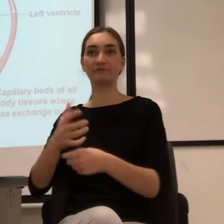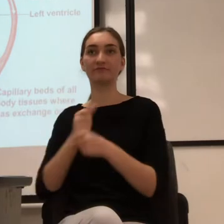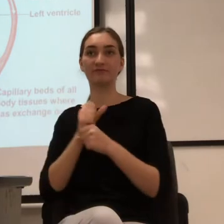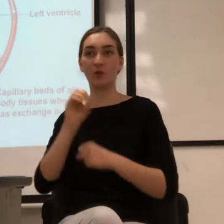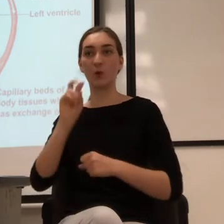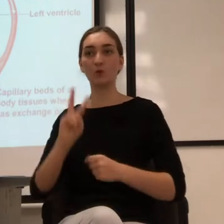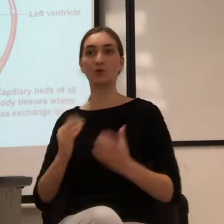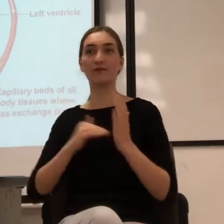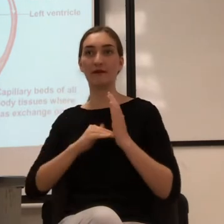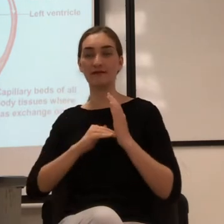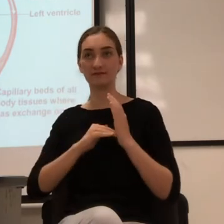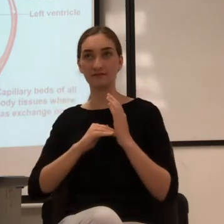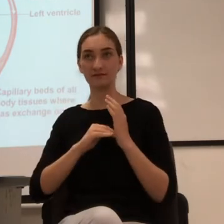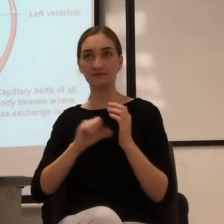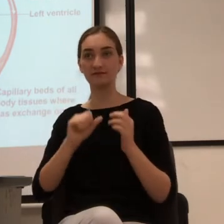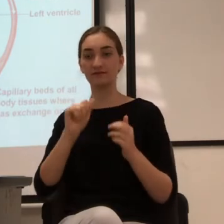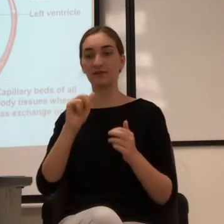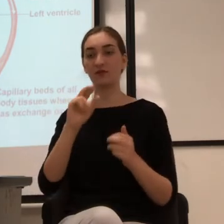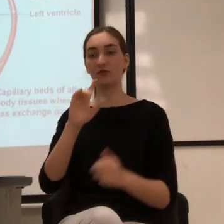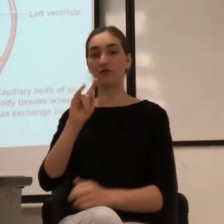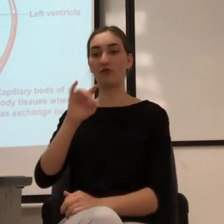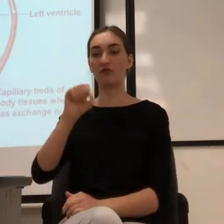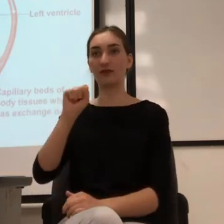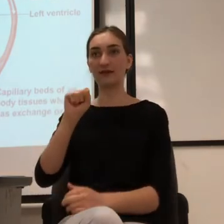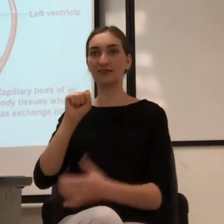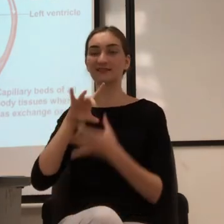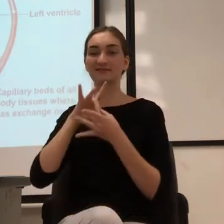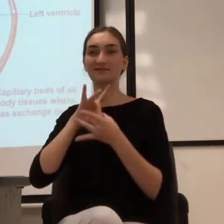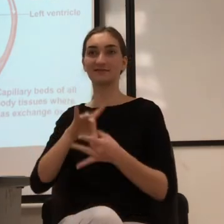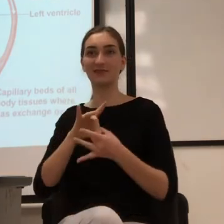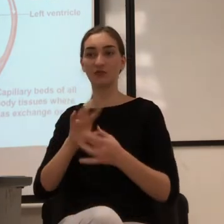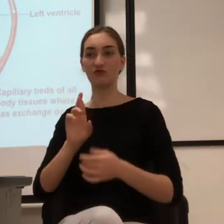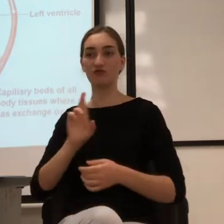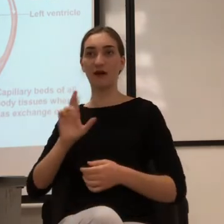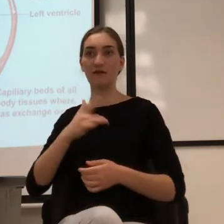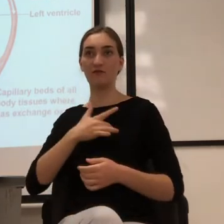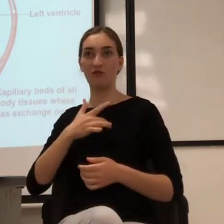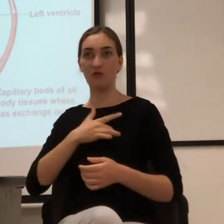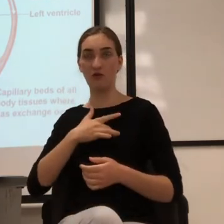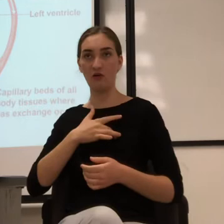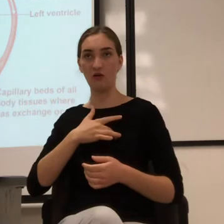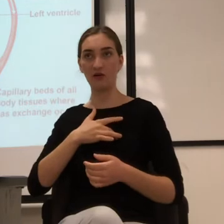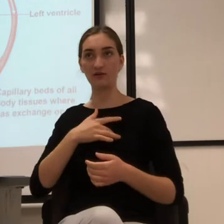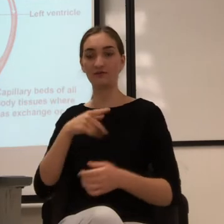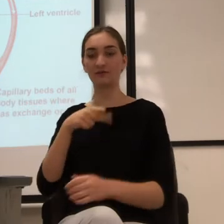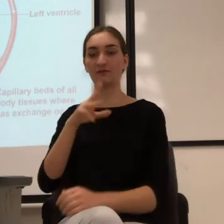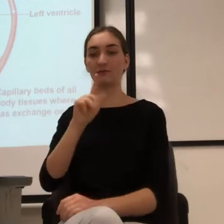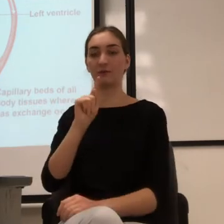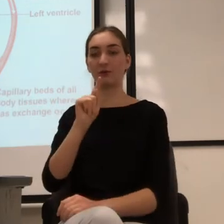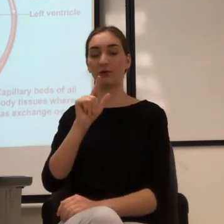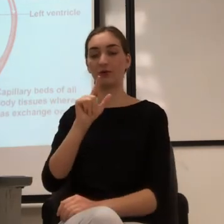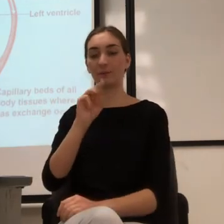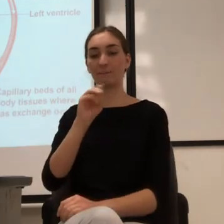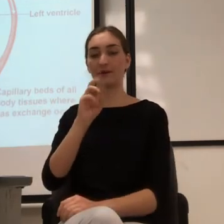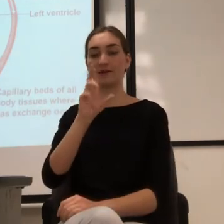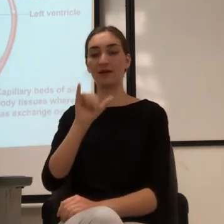attached to the right ventricle are called pulmonary arteries. And look, they're carrying deoxygenated blood away from the heart to the